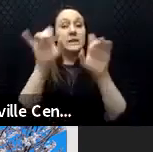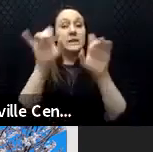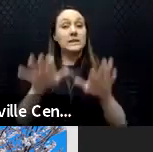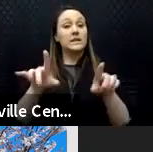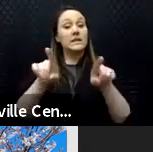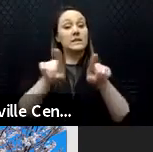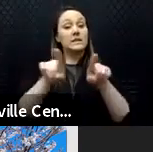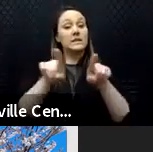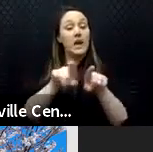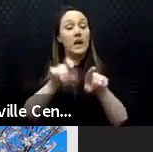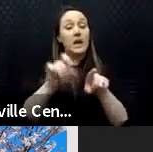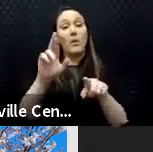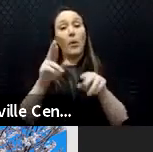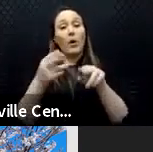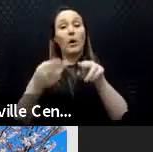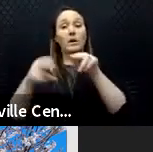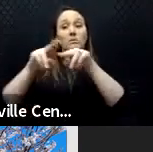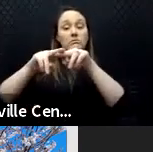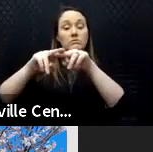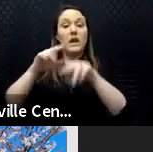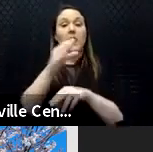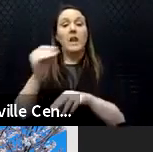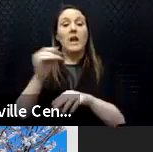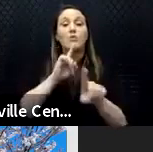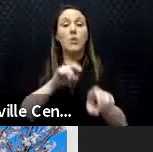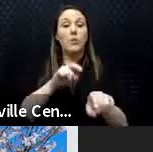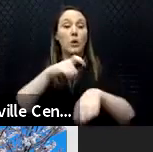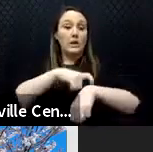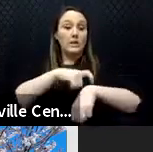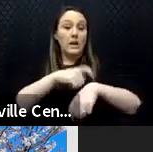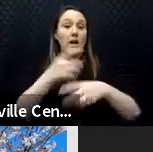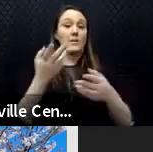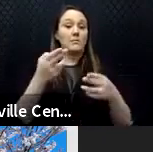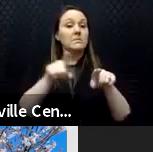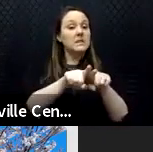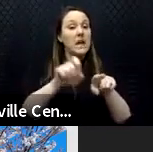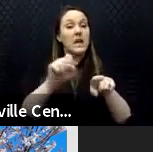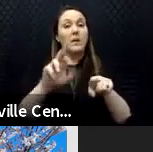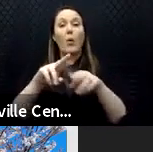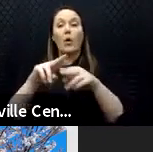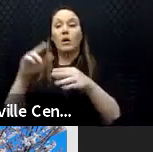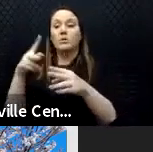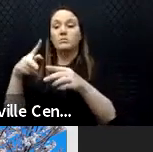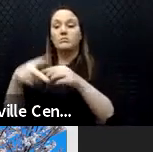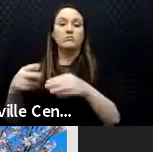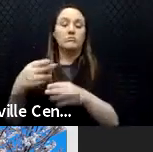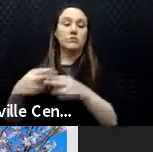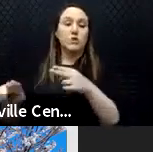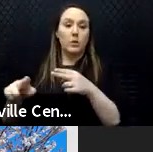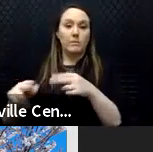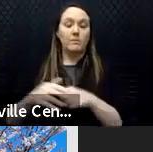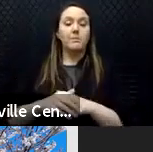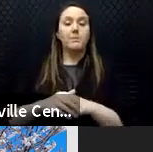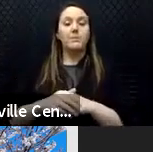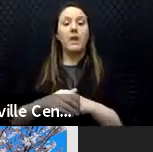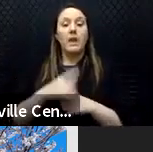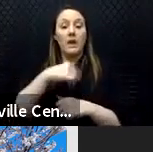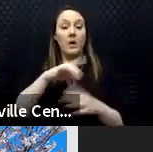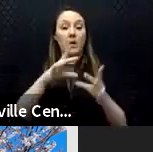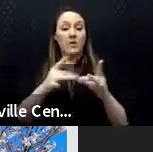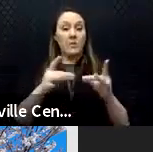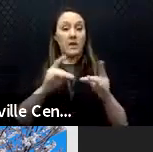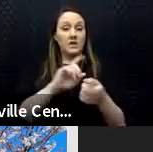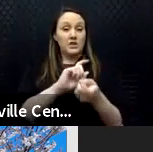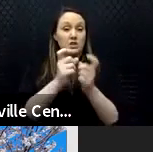up, and the reporting time is staying the same or decreasing. Based on the qualifications we mentioned for a shift in traffic